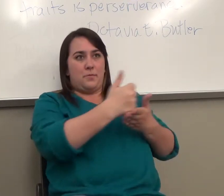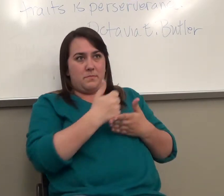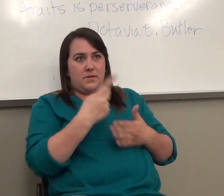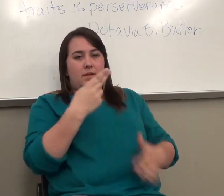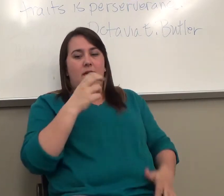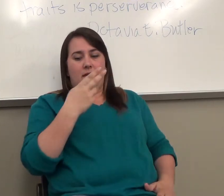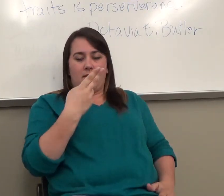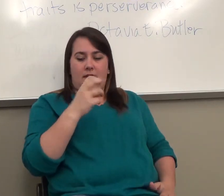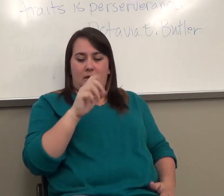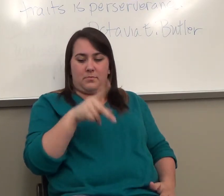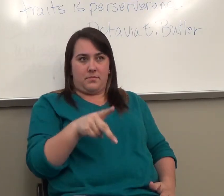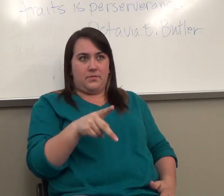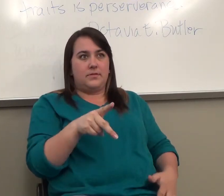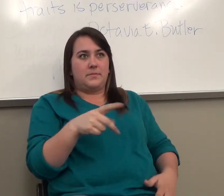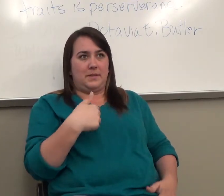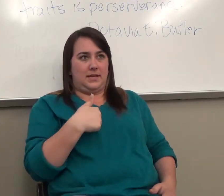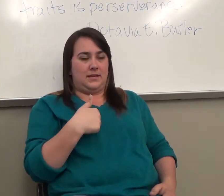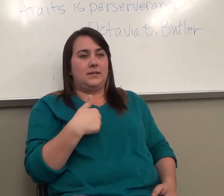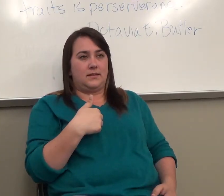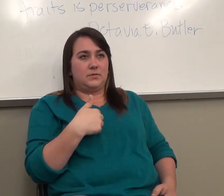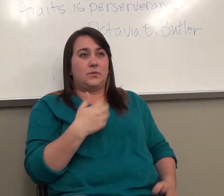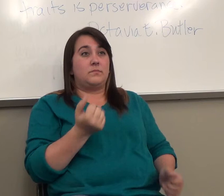Now, here's what a lot of people did.